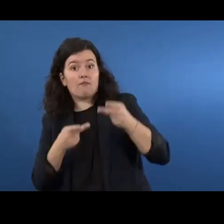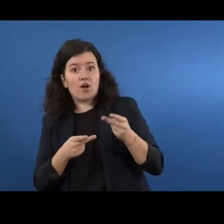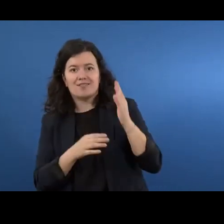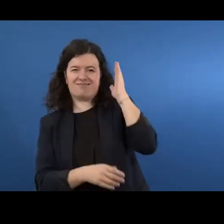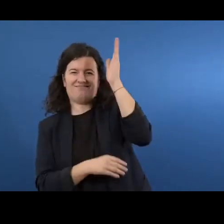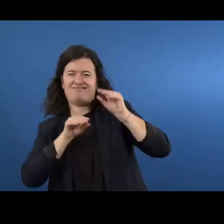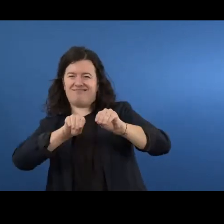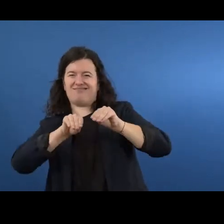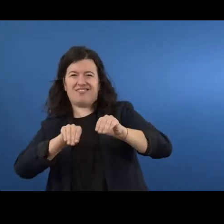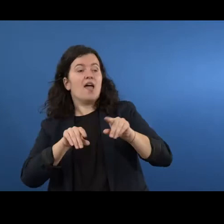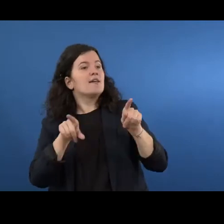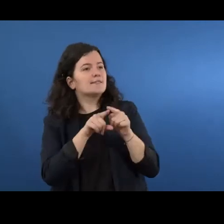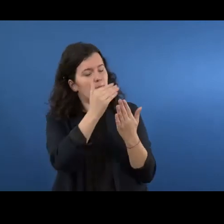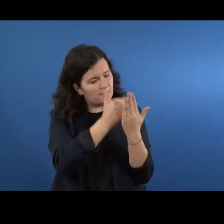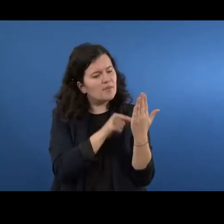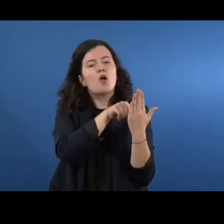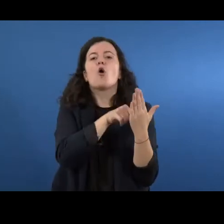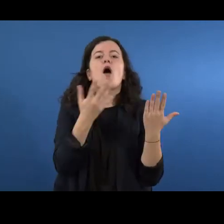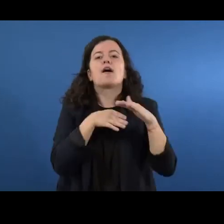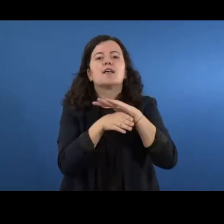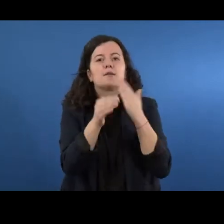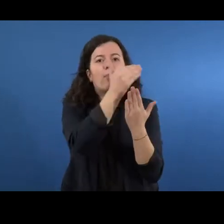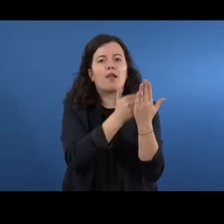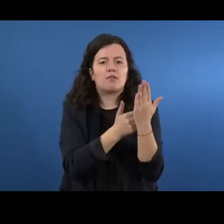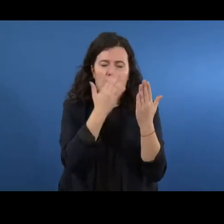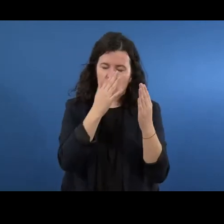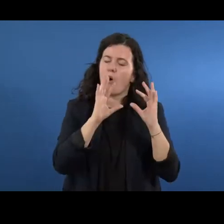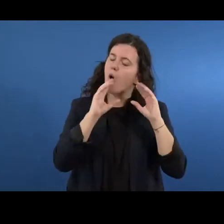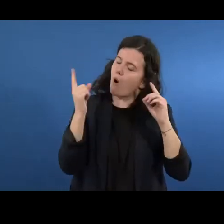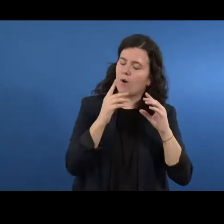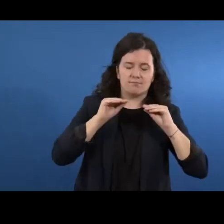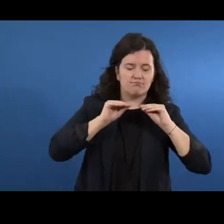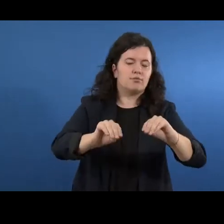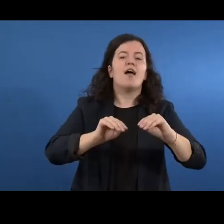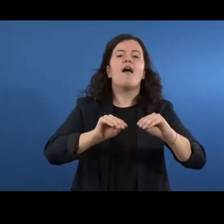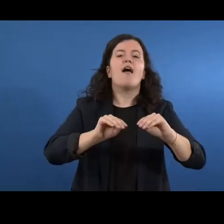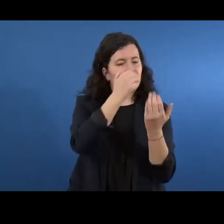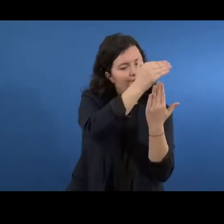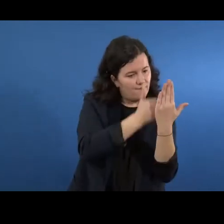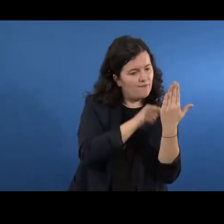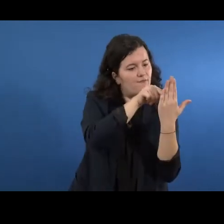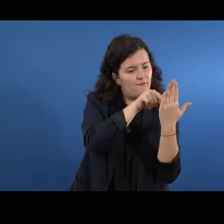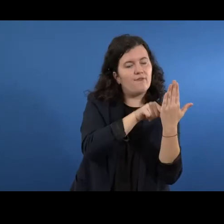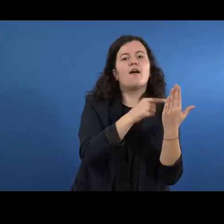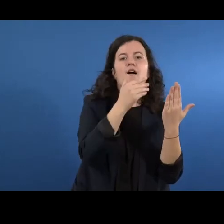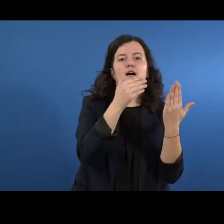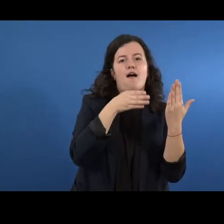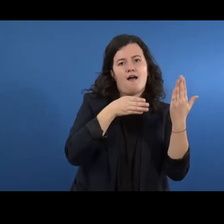developing accessible offers and including the assessment part of those training offers.